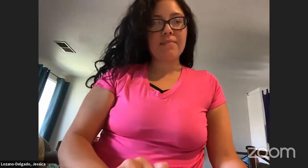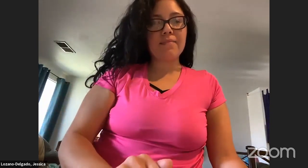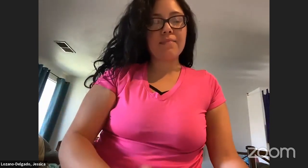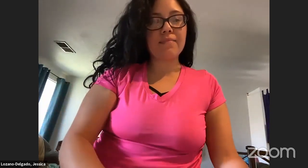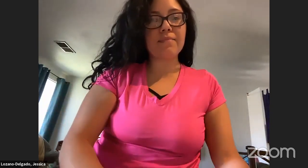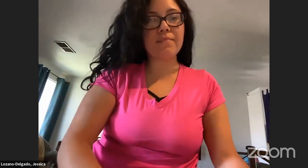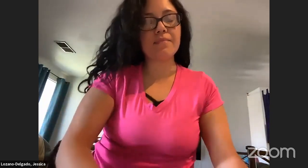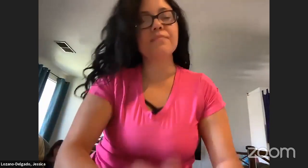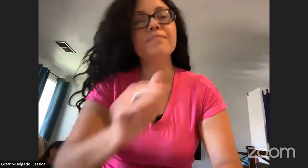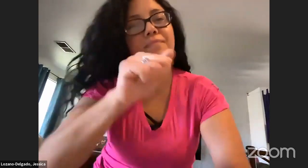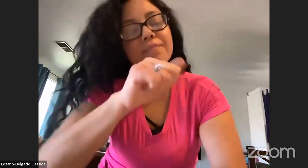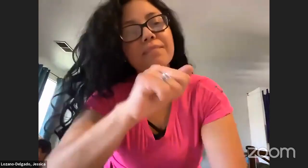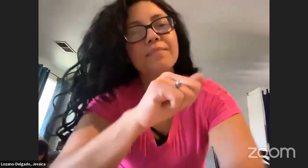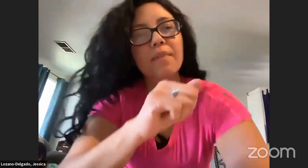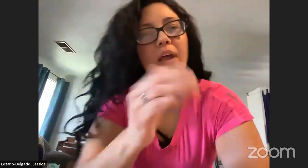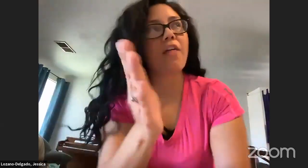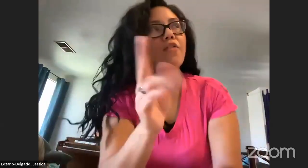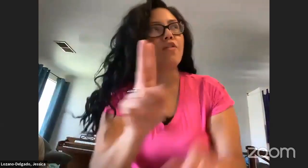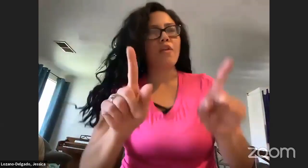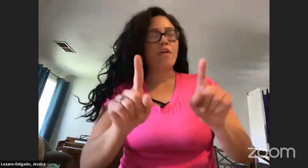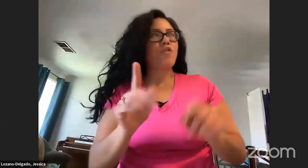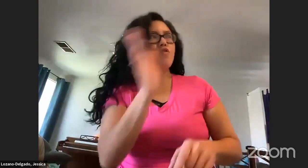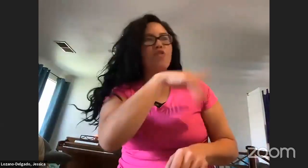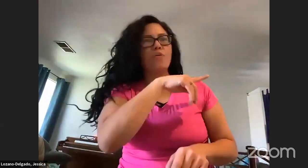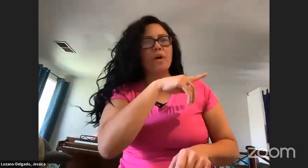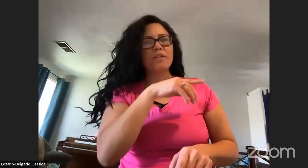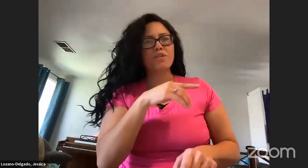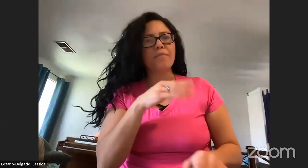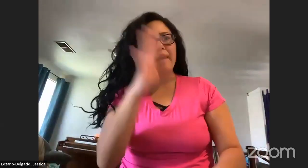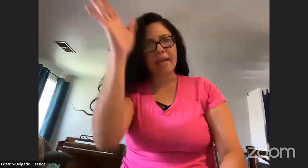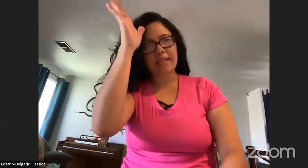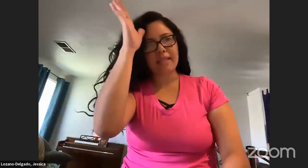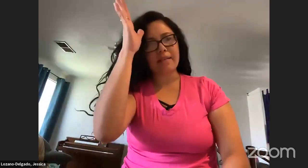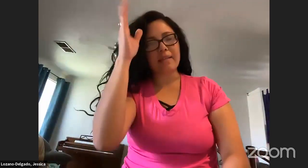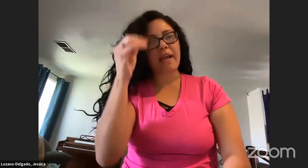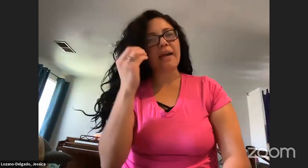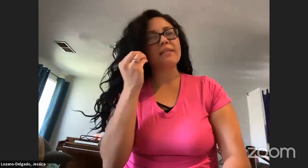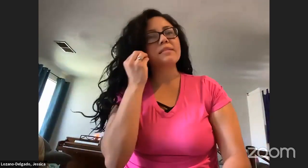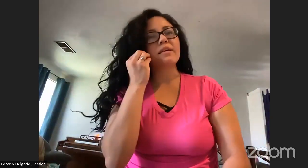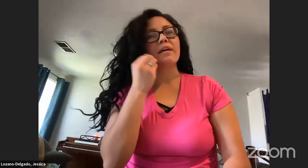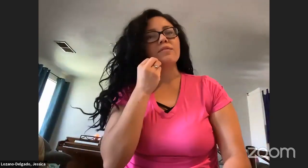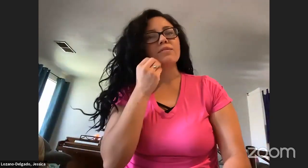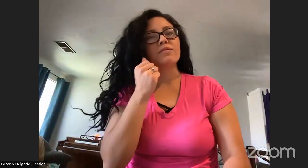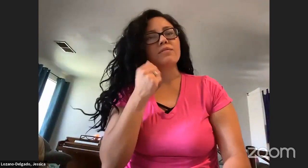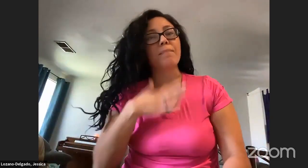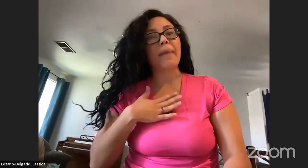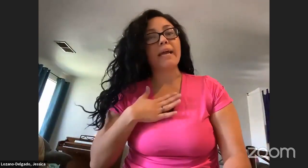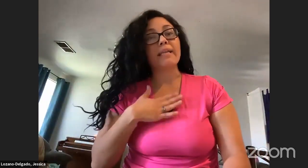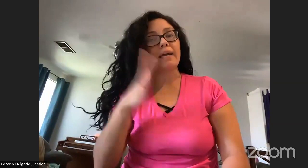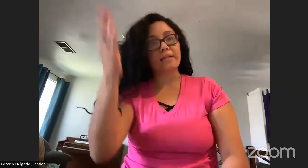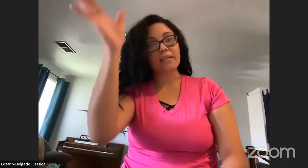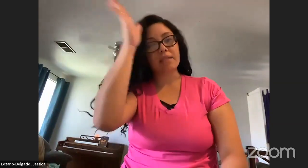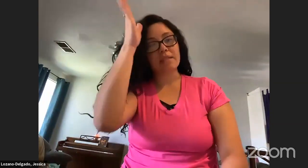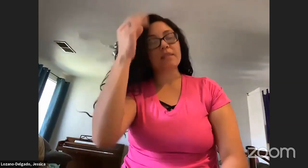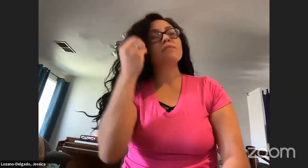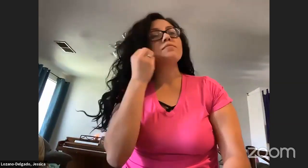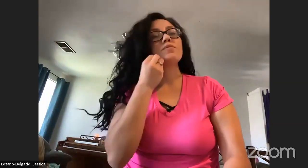Ben, Eli Ben. And he went to my dad's. Eli Ben went to my father's